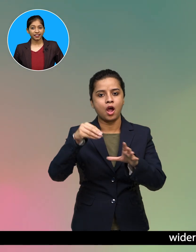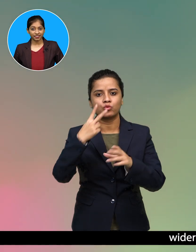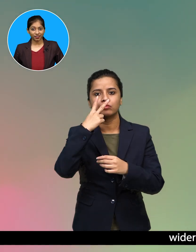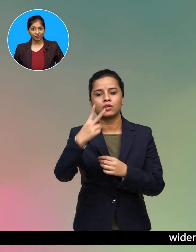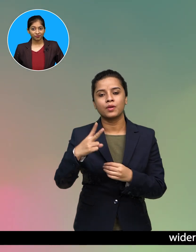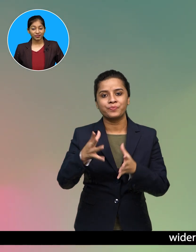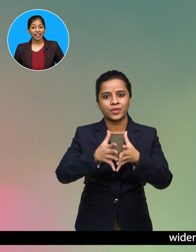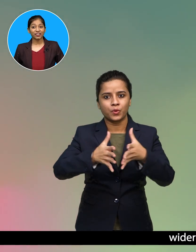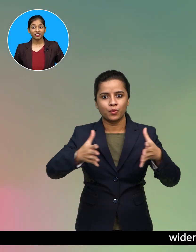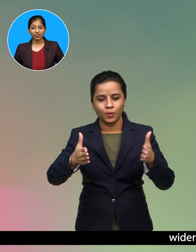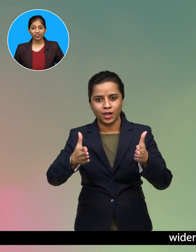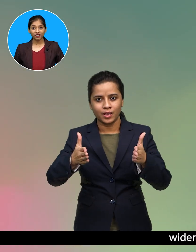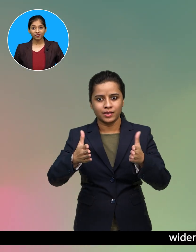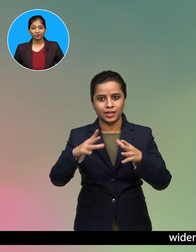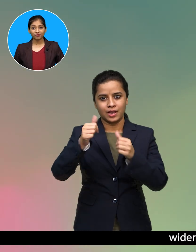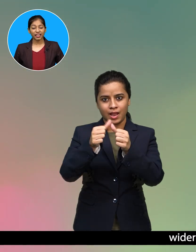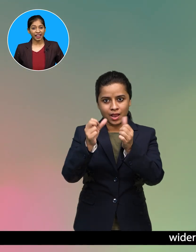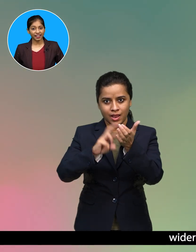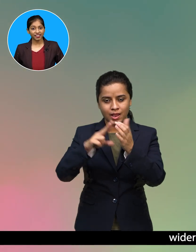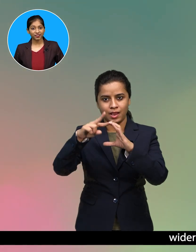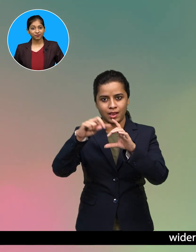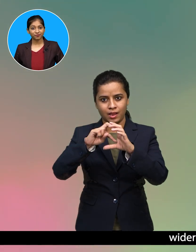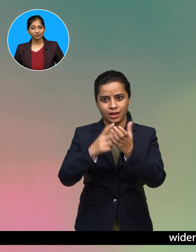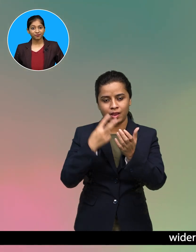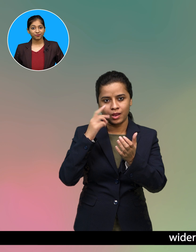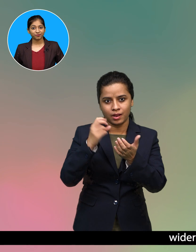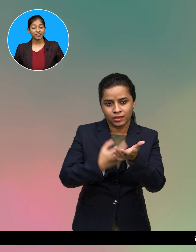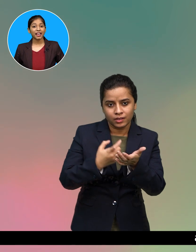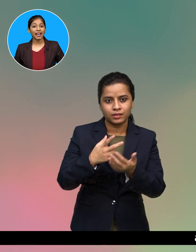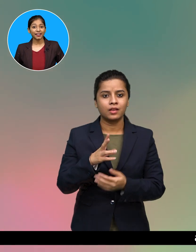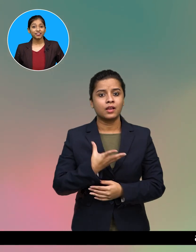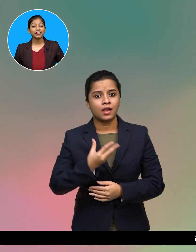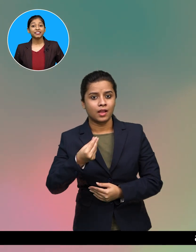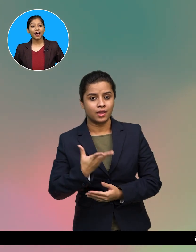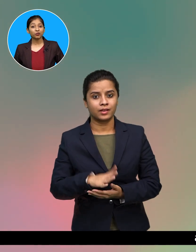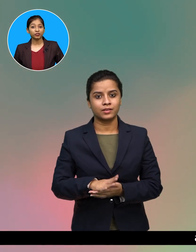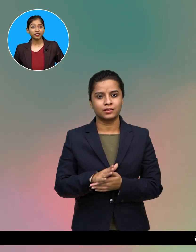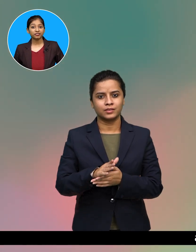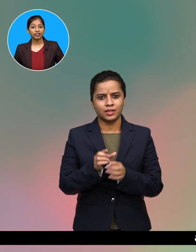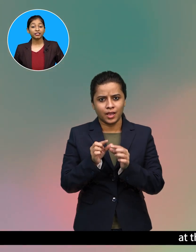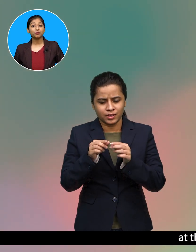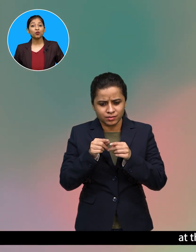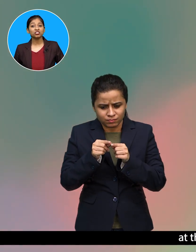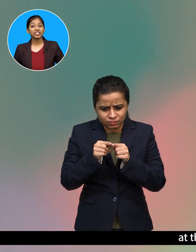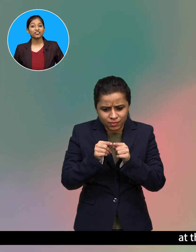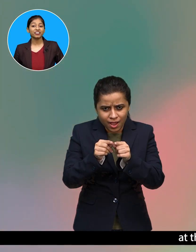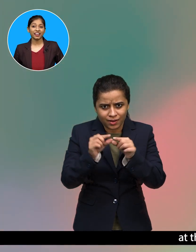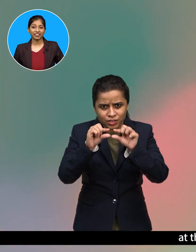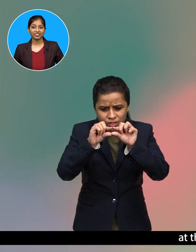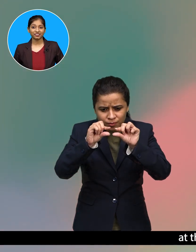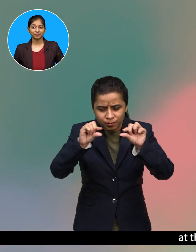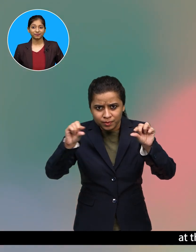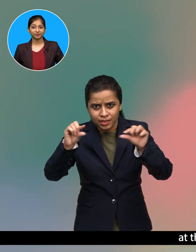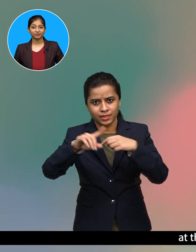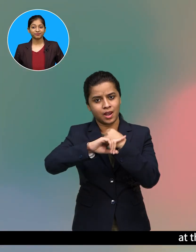wider at the anterior end and narrower at the posterior